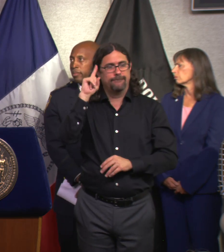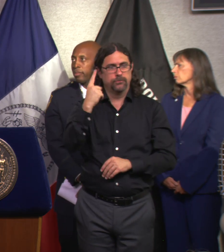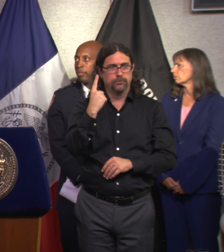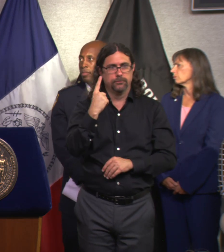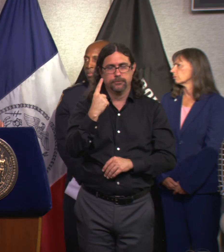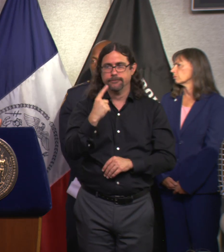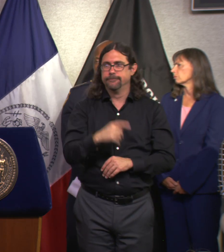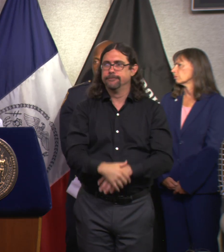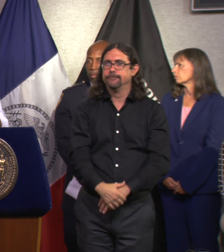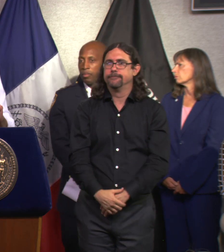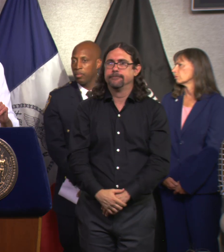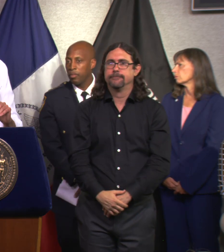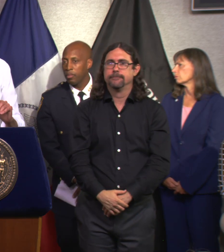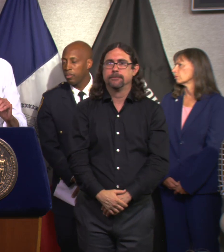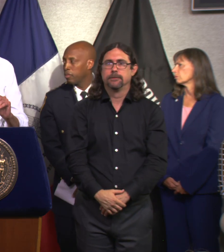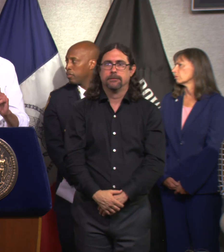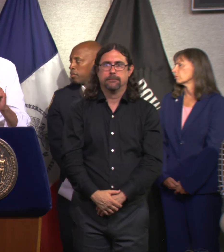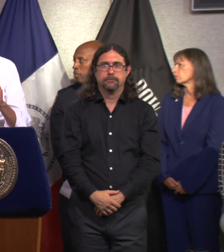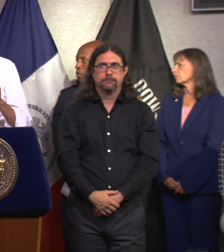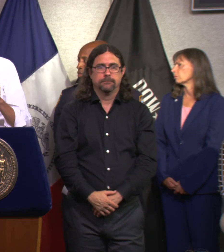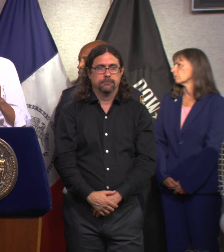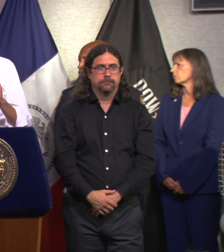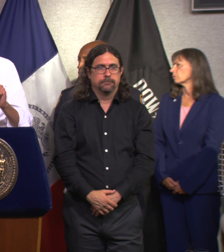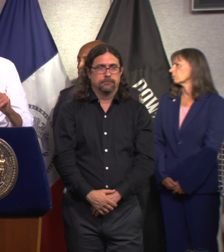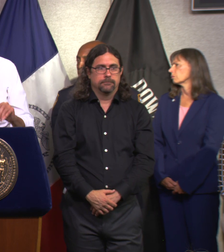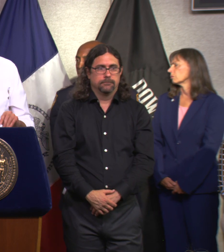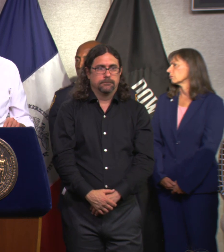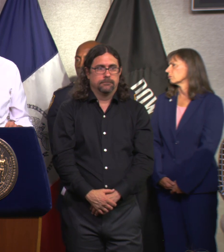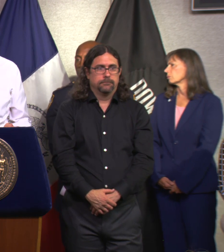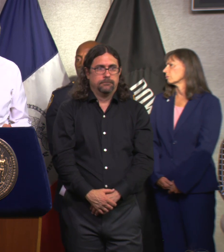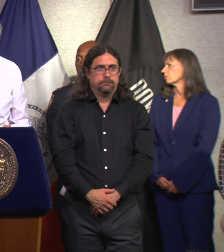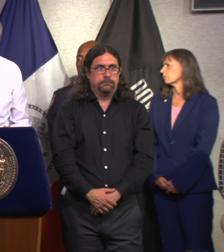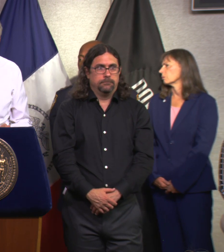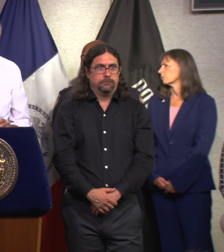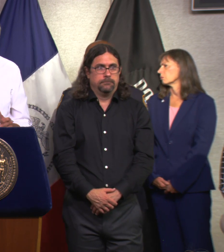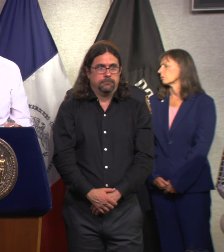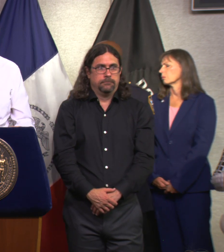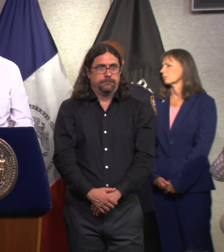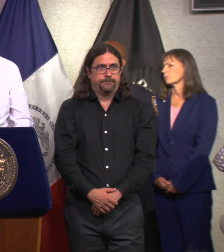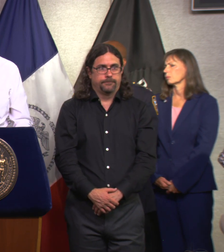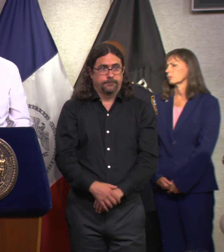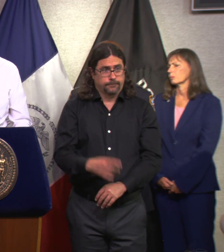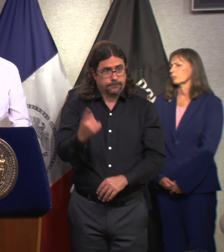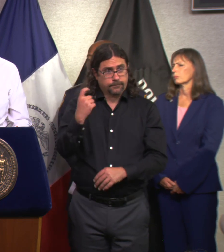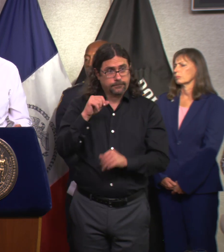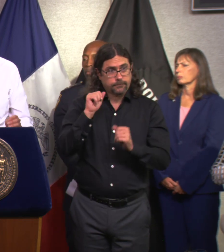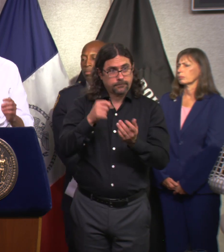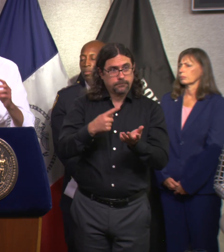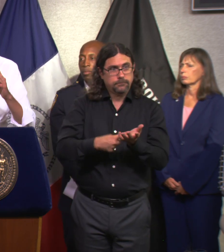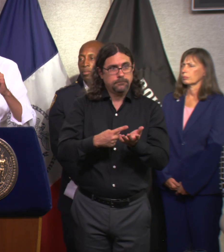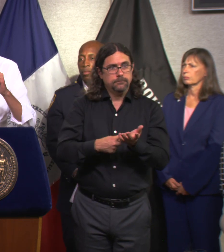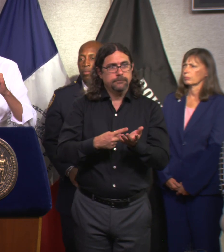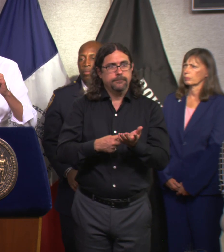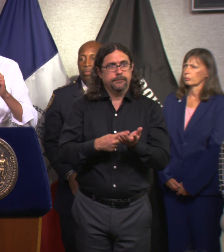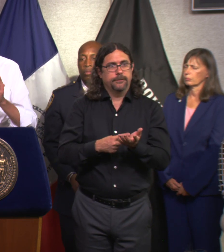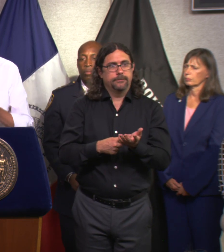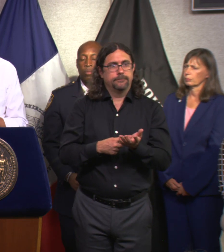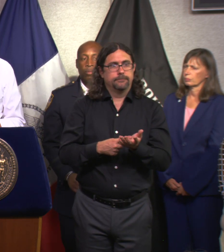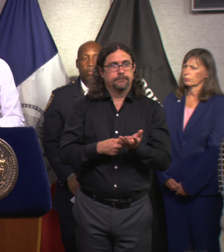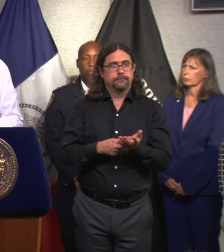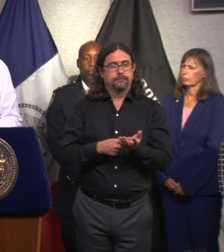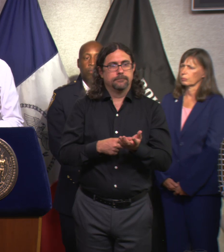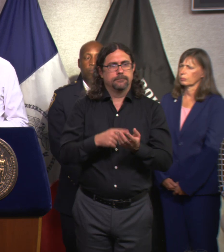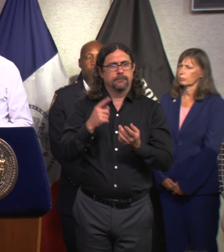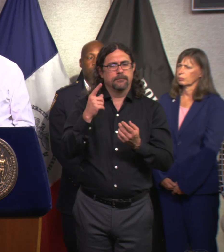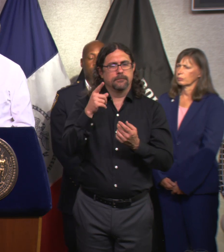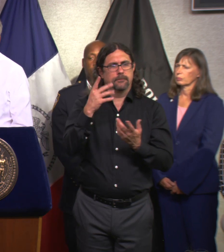or can you discuss, the situation with ICE? I know there was some activity in Midwood and Sunset Park yesterday. Yeah, and I will start and then turn to the commissioner just so everyone gets